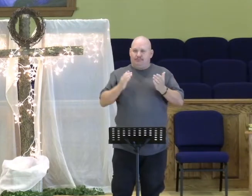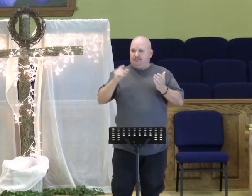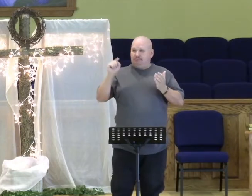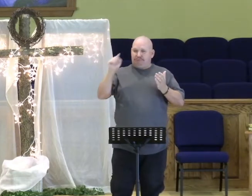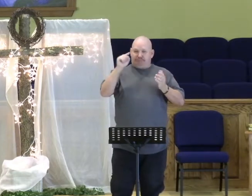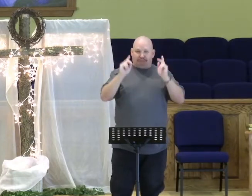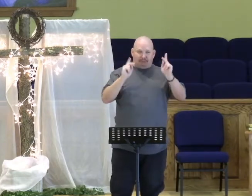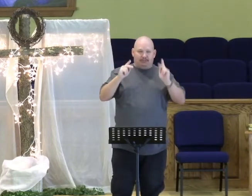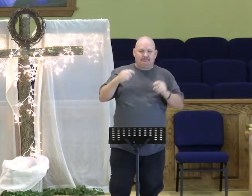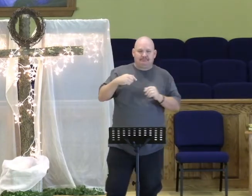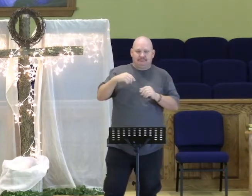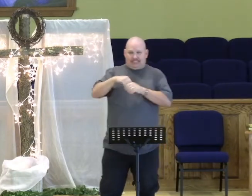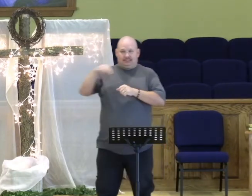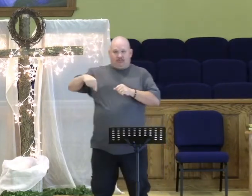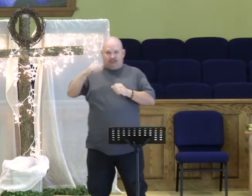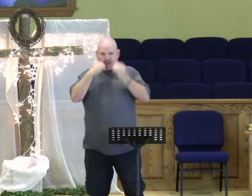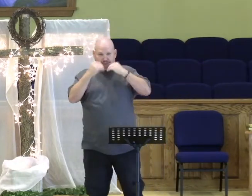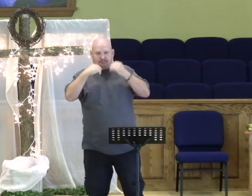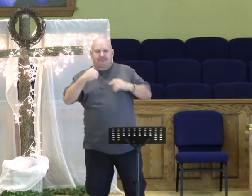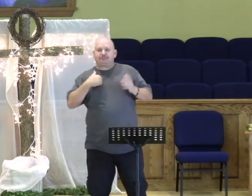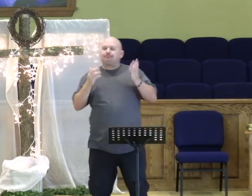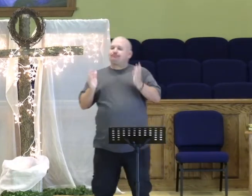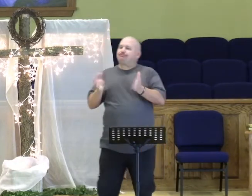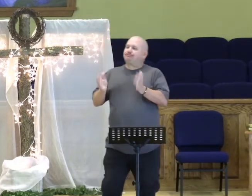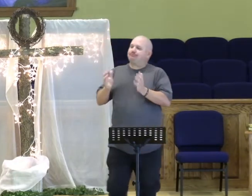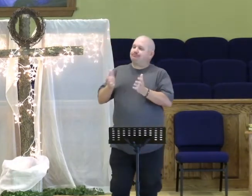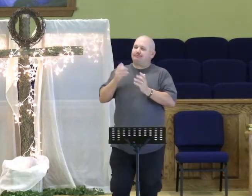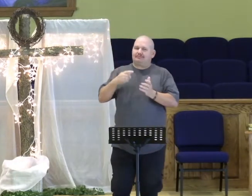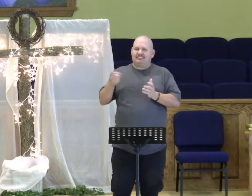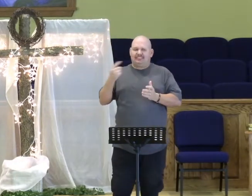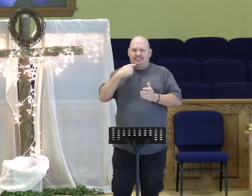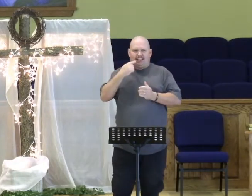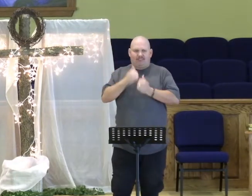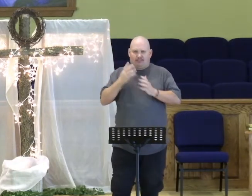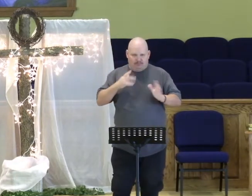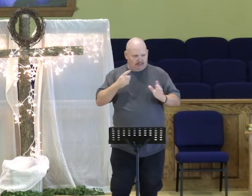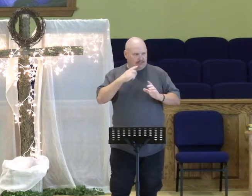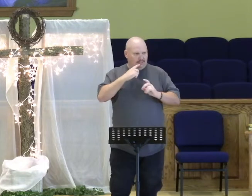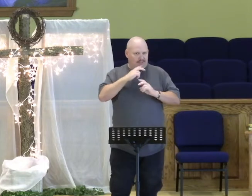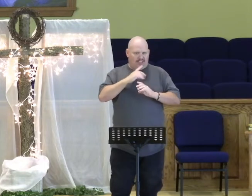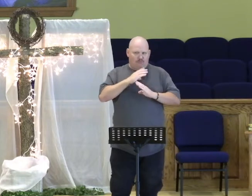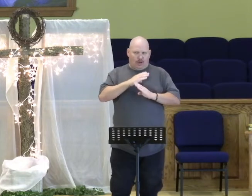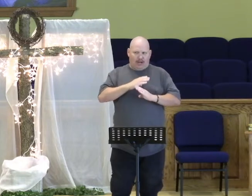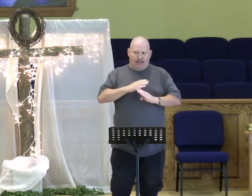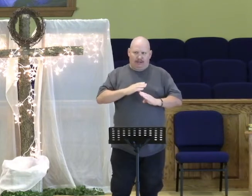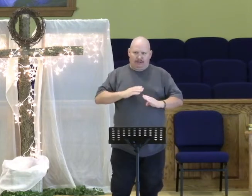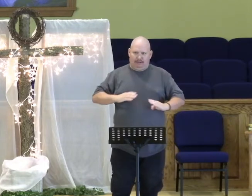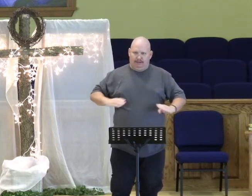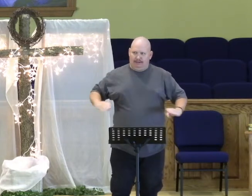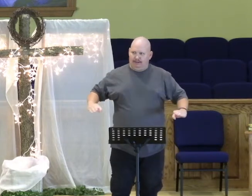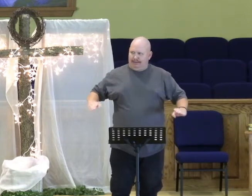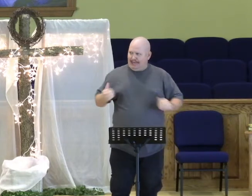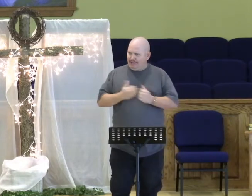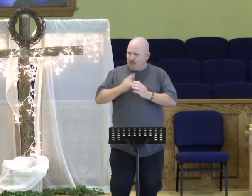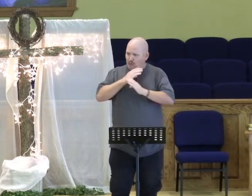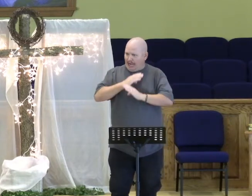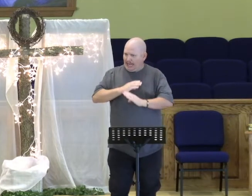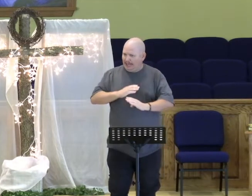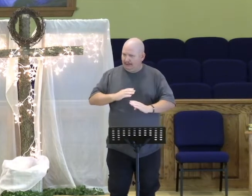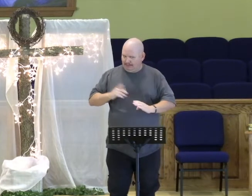Now, I was chatting with some people downstairs during the fellowship and the lunch, and they're like, wow, it's so